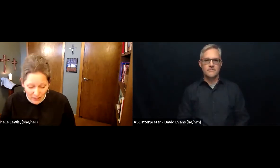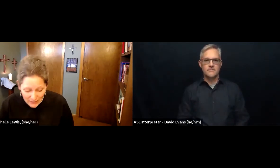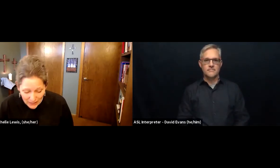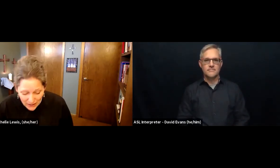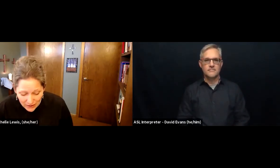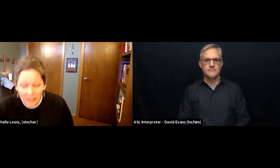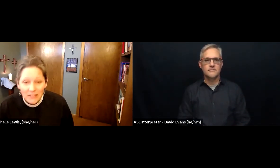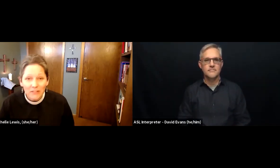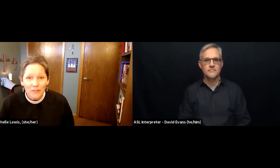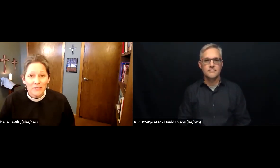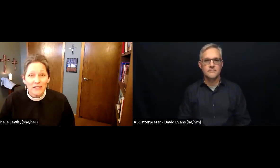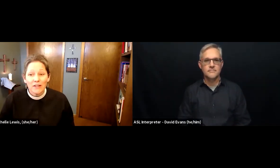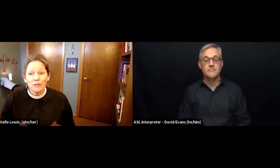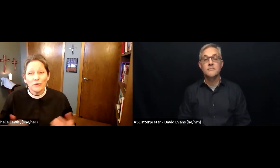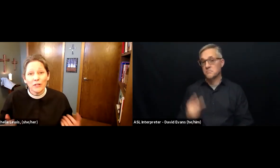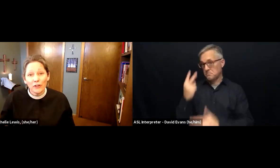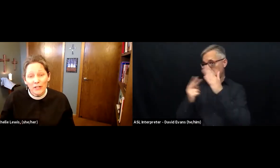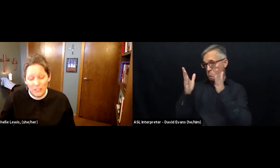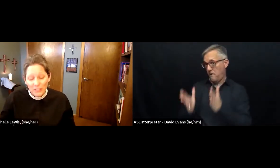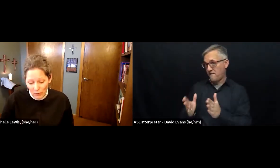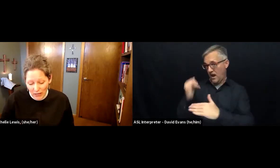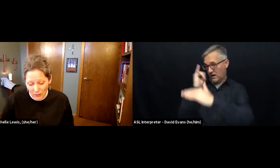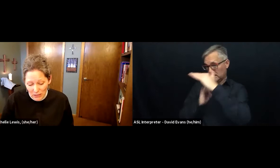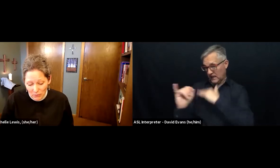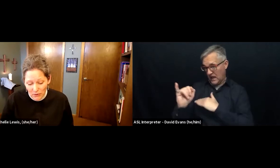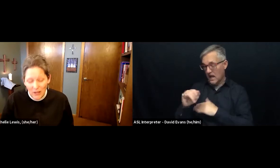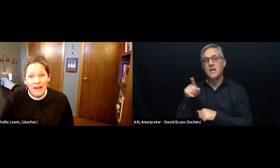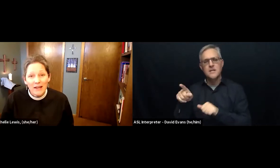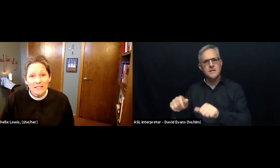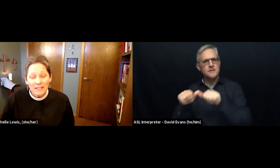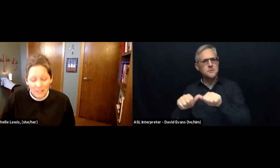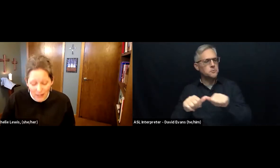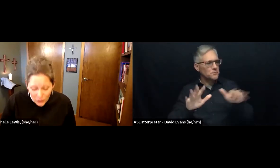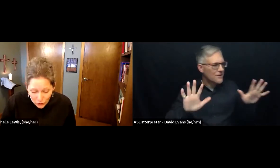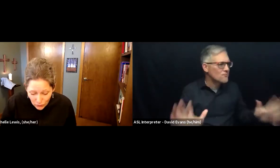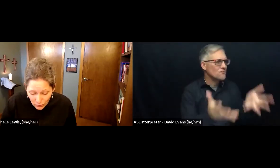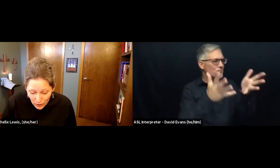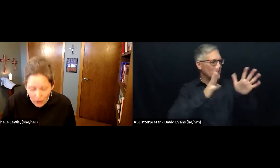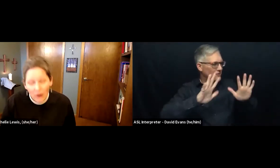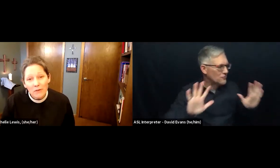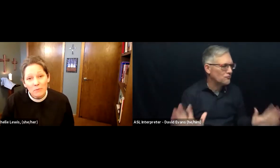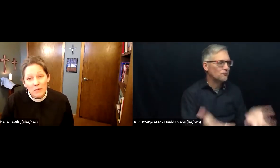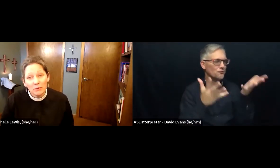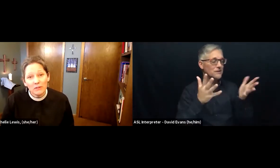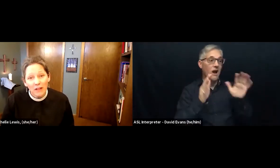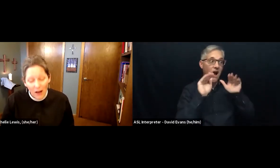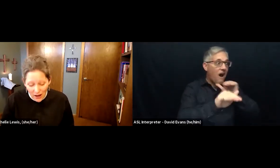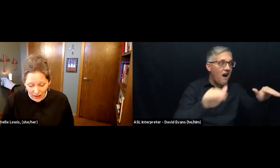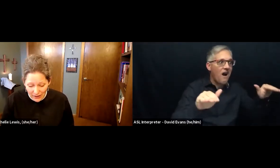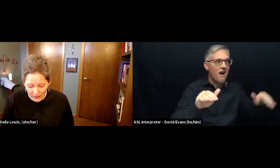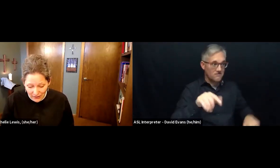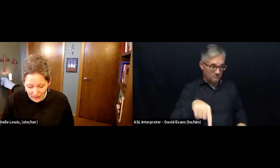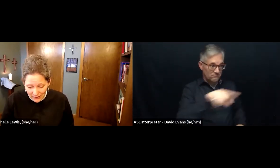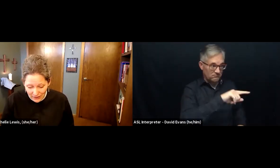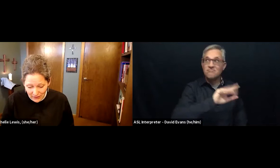Prophet Isaiah continues to encourage and remind the people and says, "You are the people of